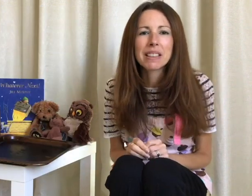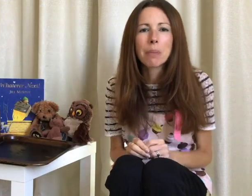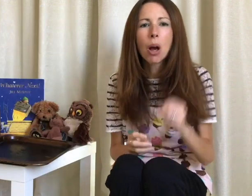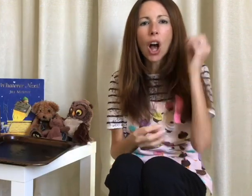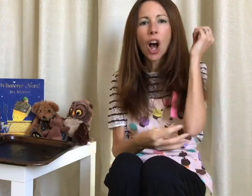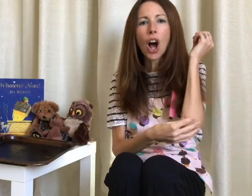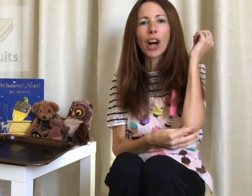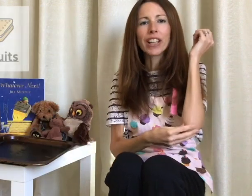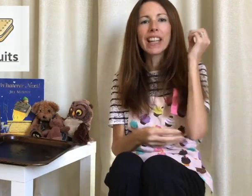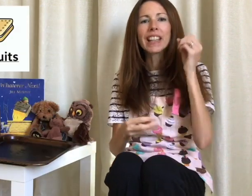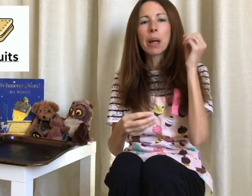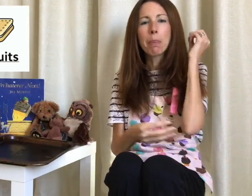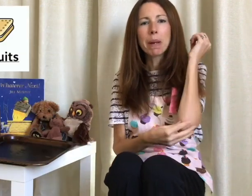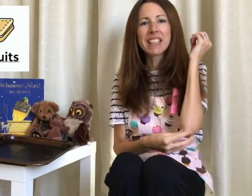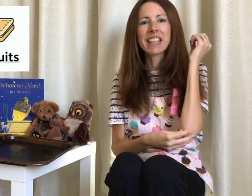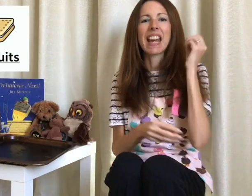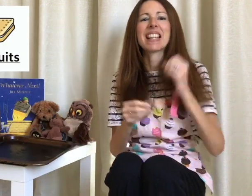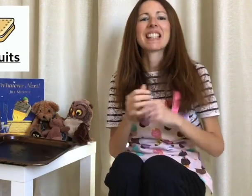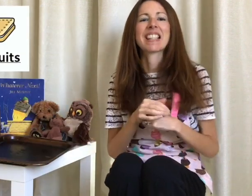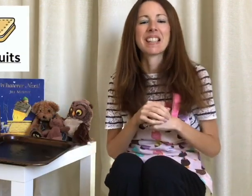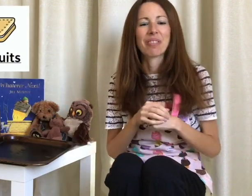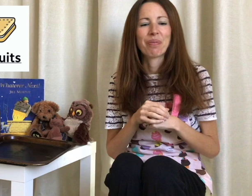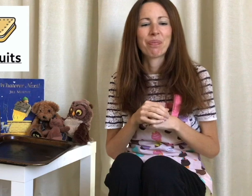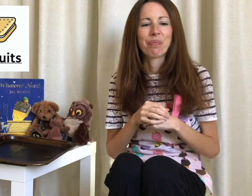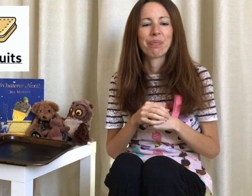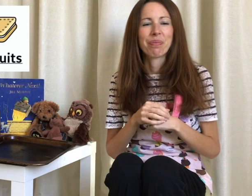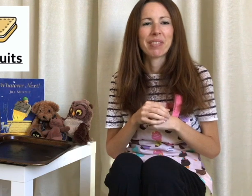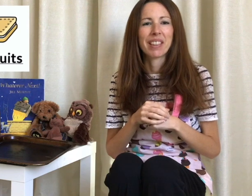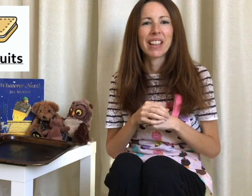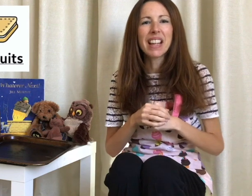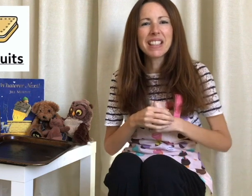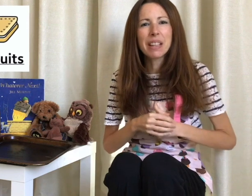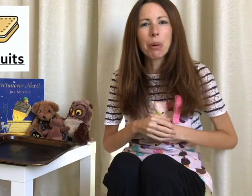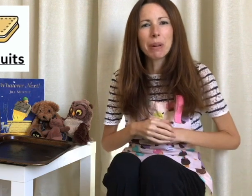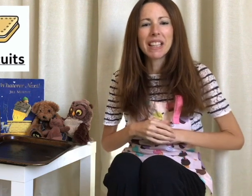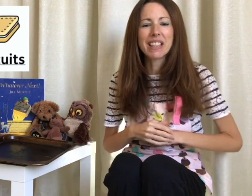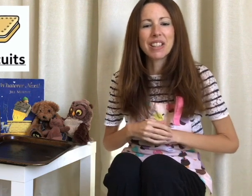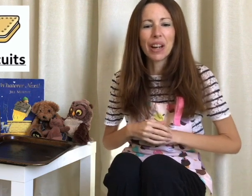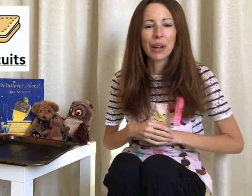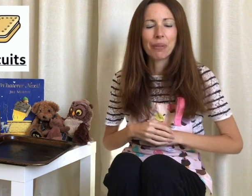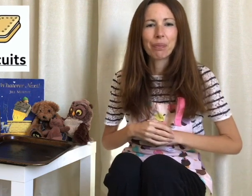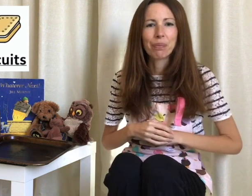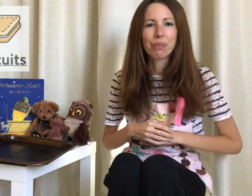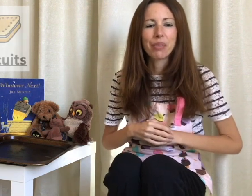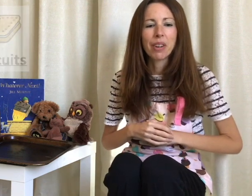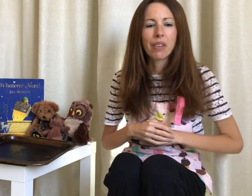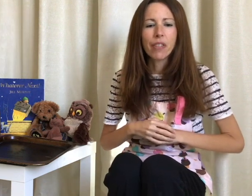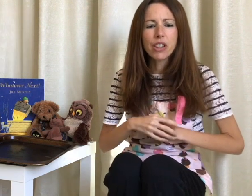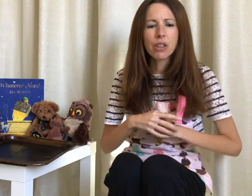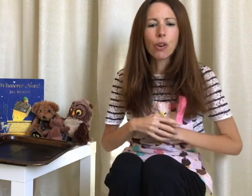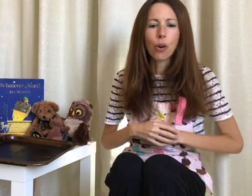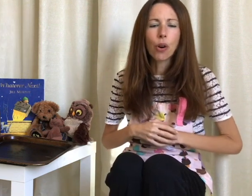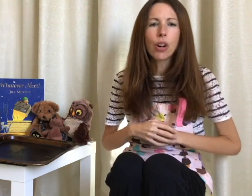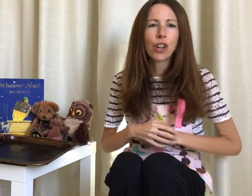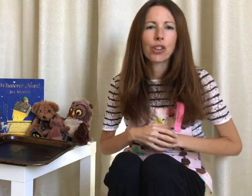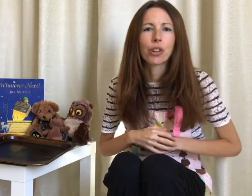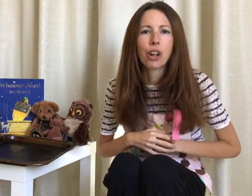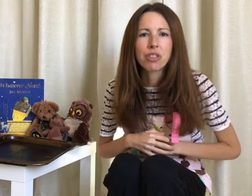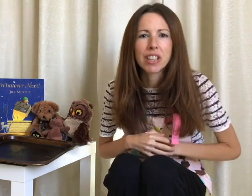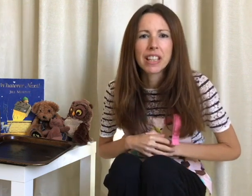some honey biscuits. Let's see what we need to do. First of all, you're going to need